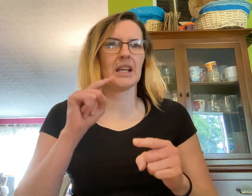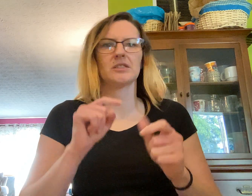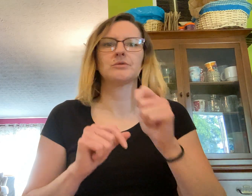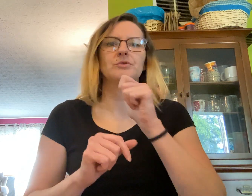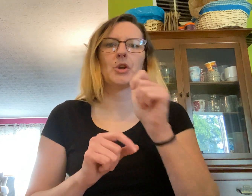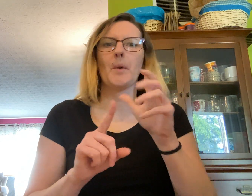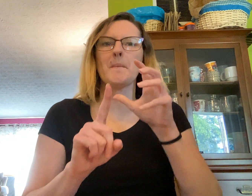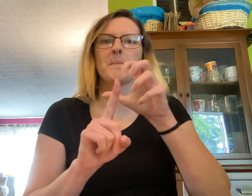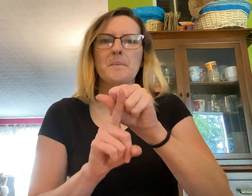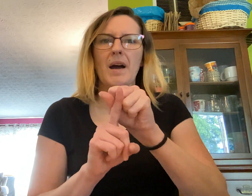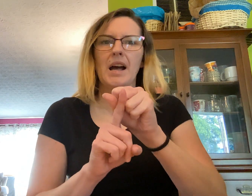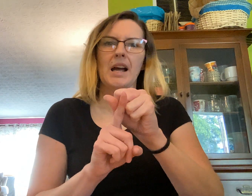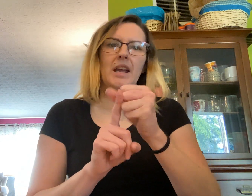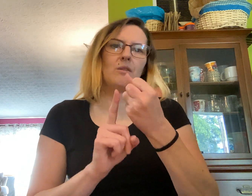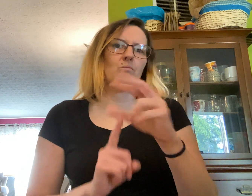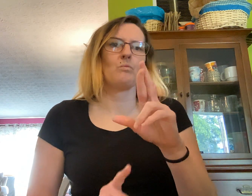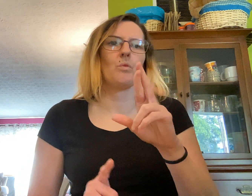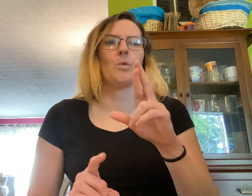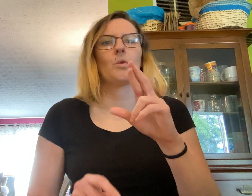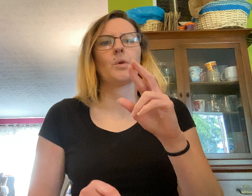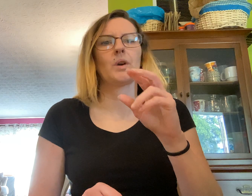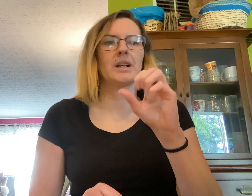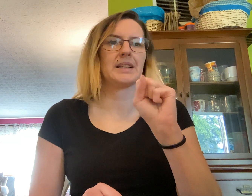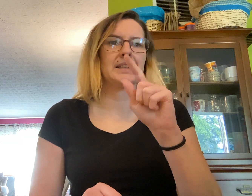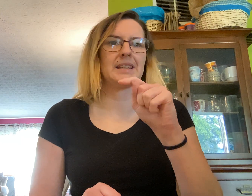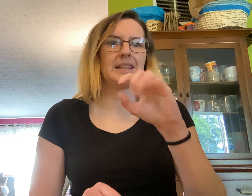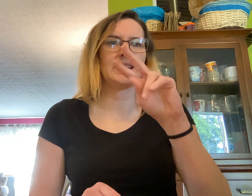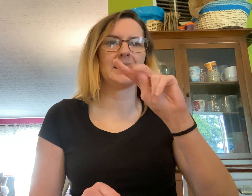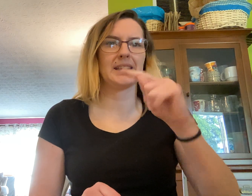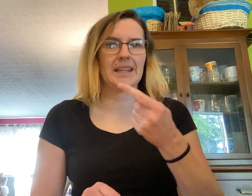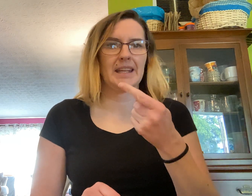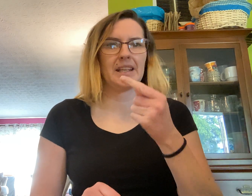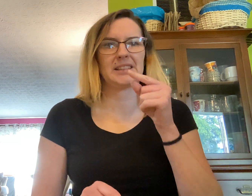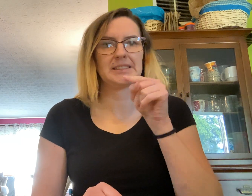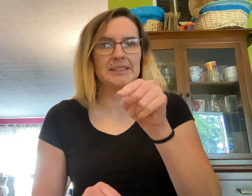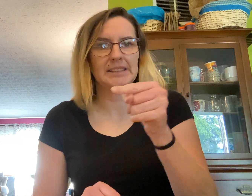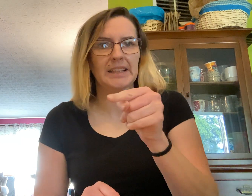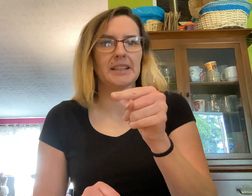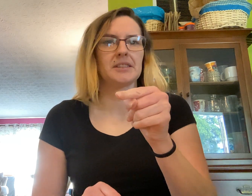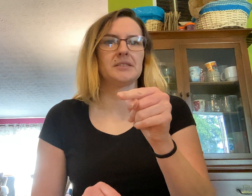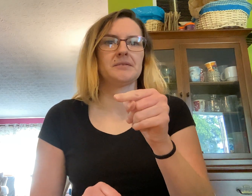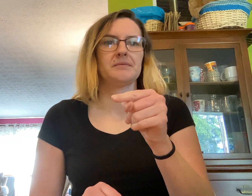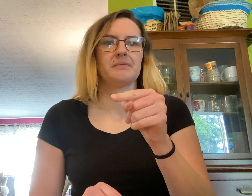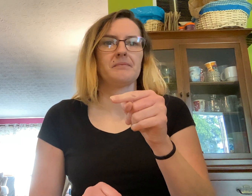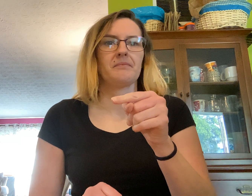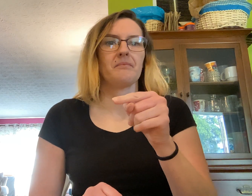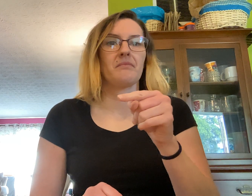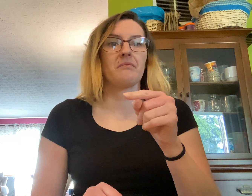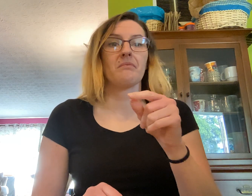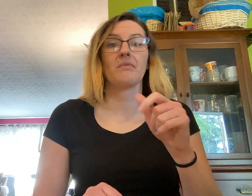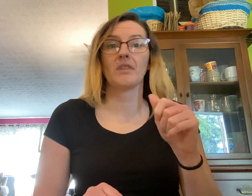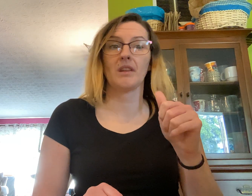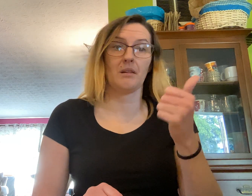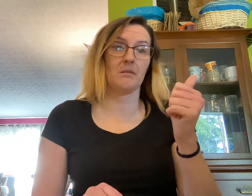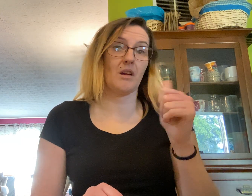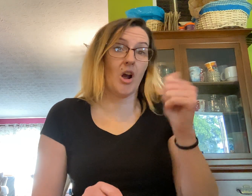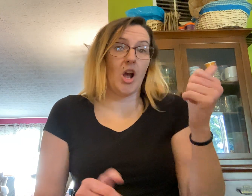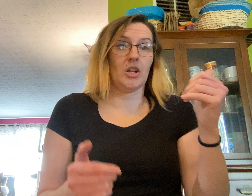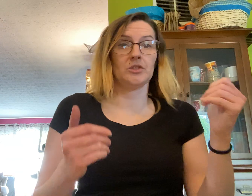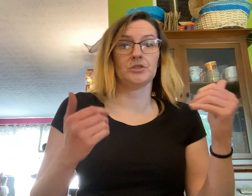their population is controlled by various predators. But when they're transported far away from where they